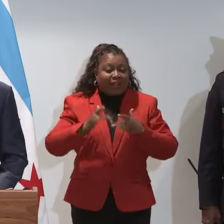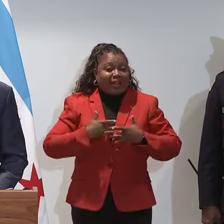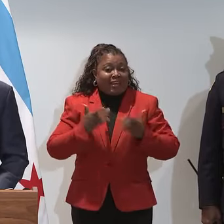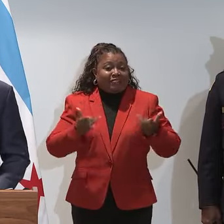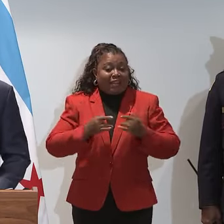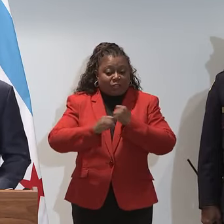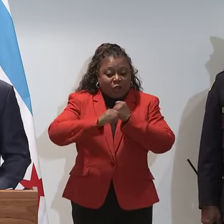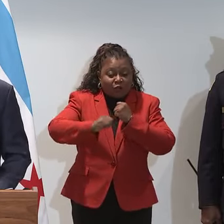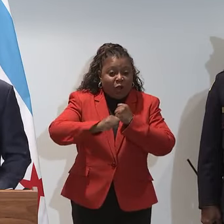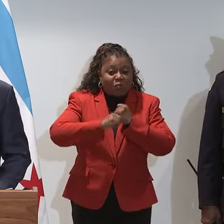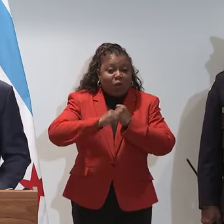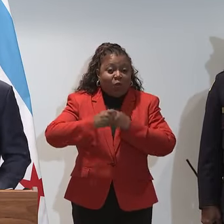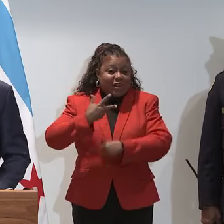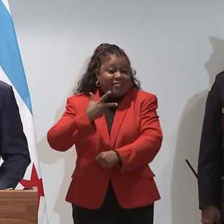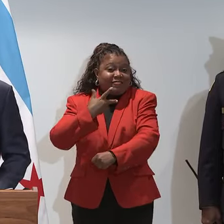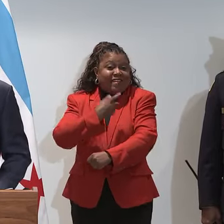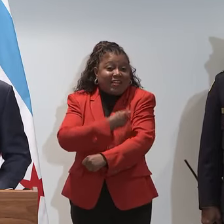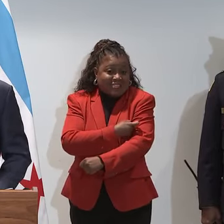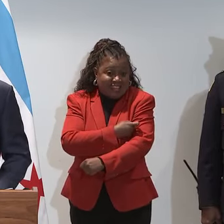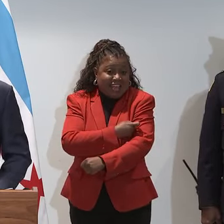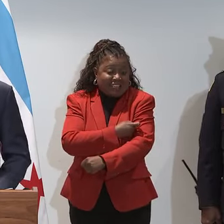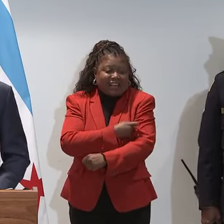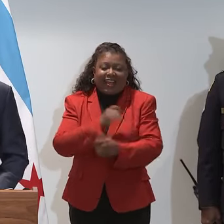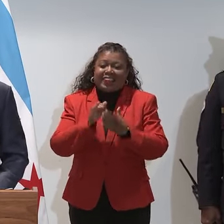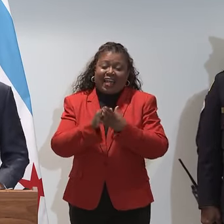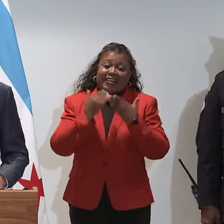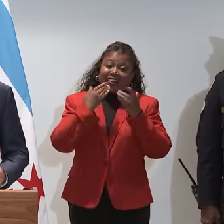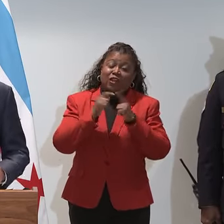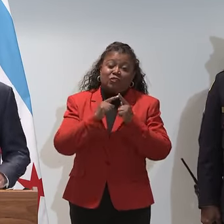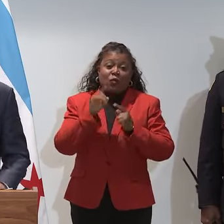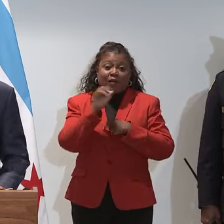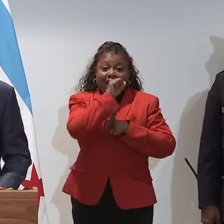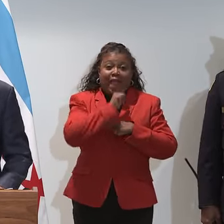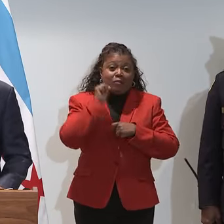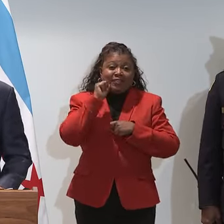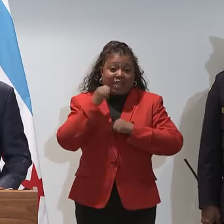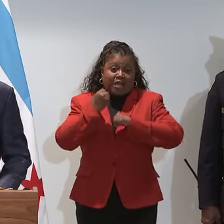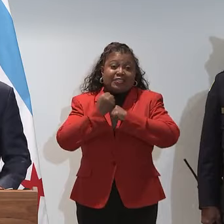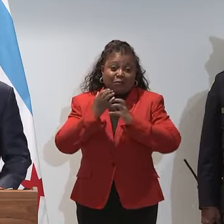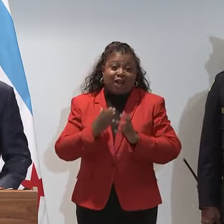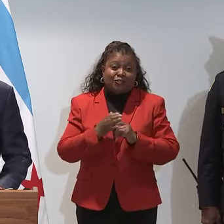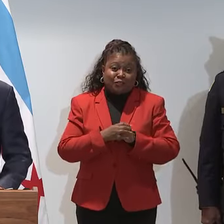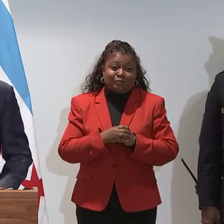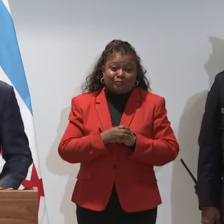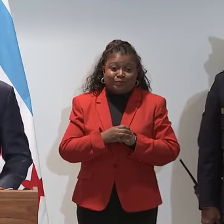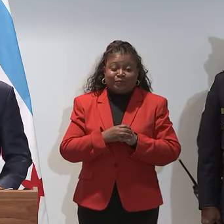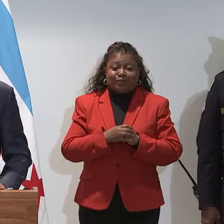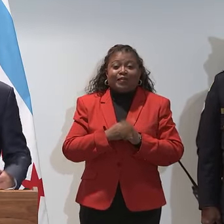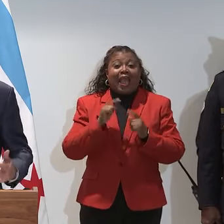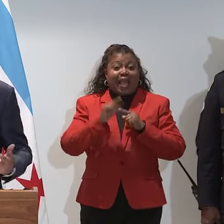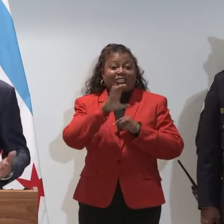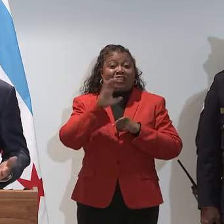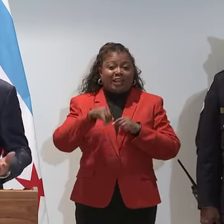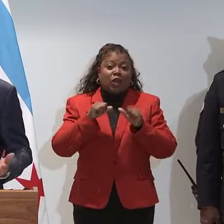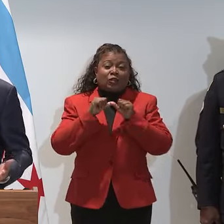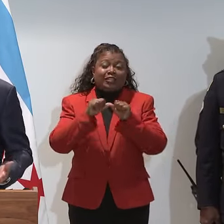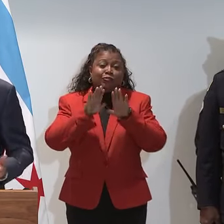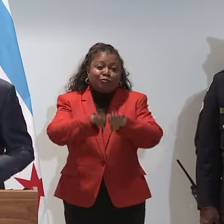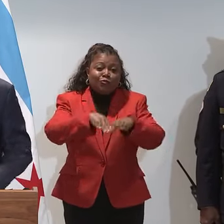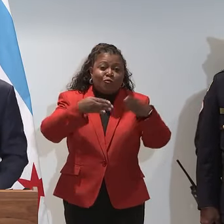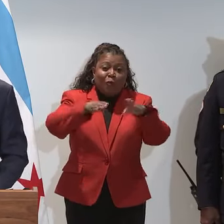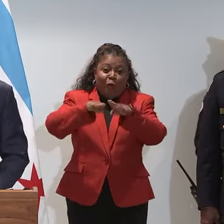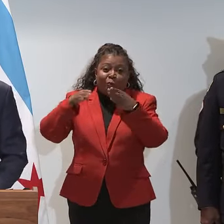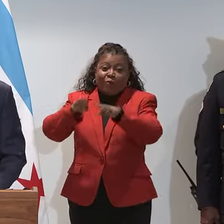and promote vaccinations. And that's thanks to our Amazon sponsor. As Chicago continues to open